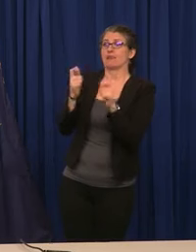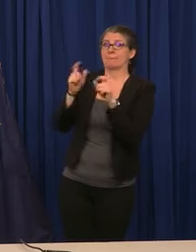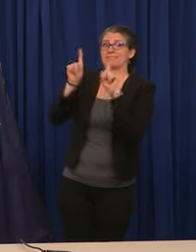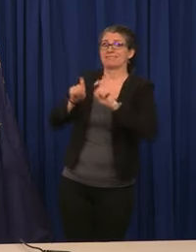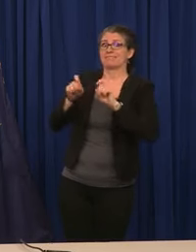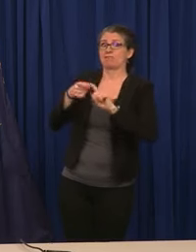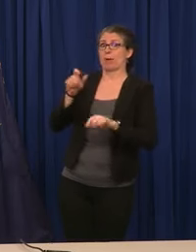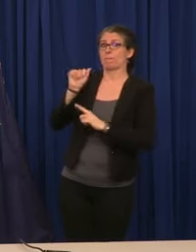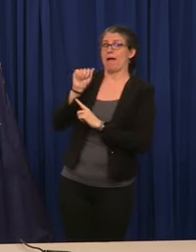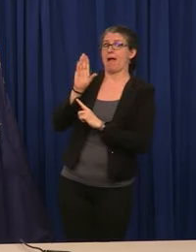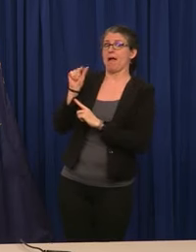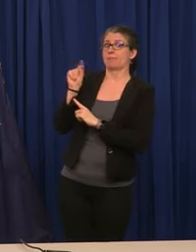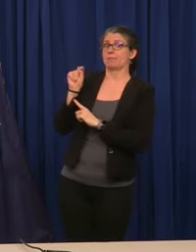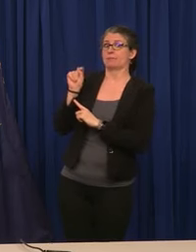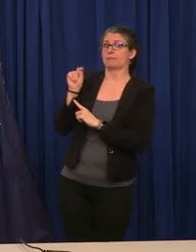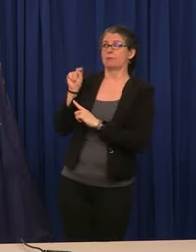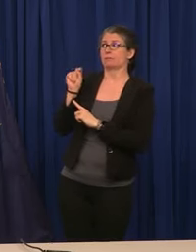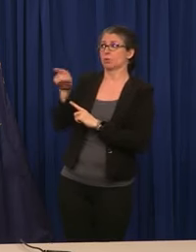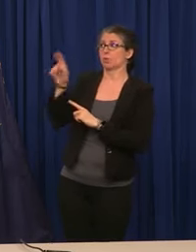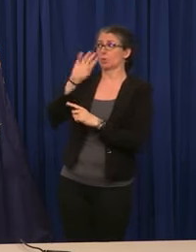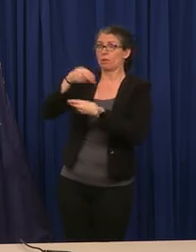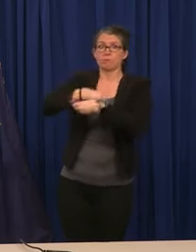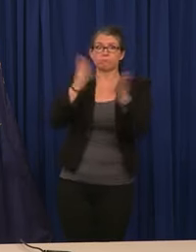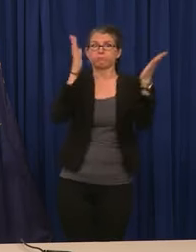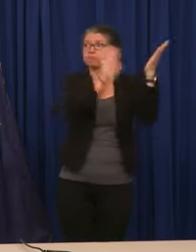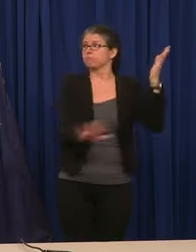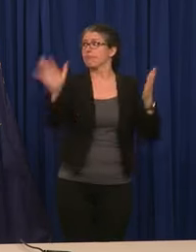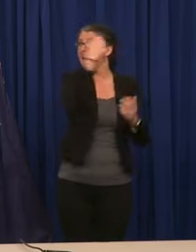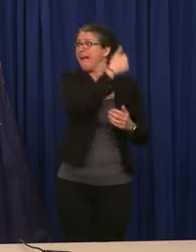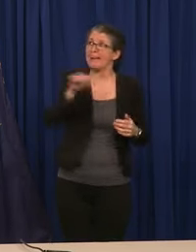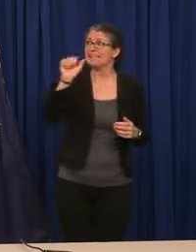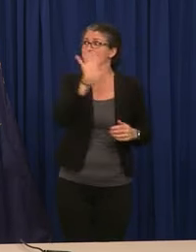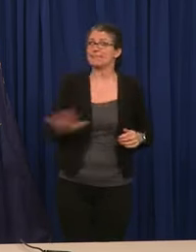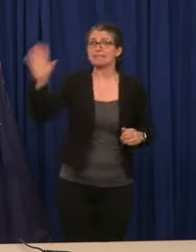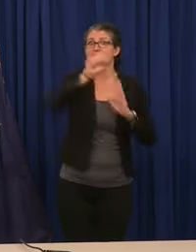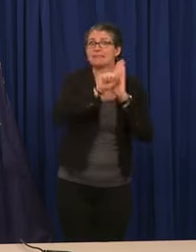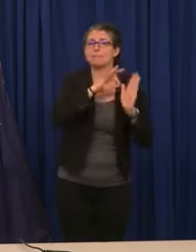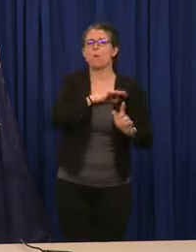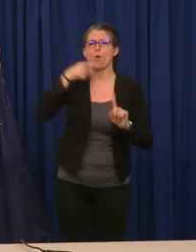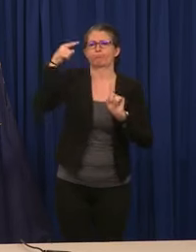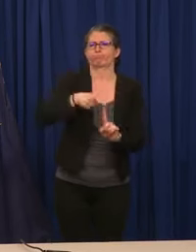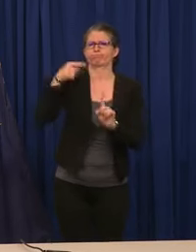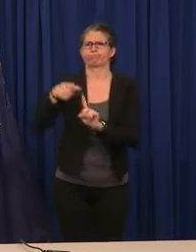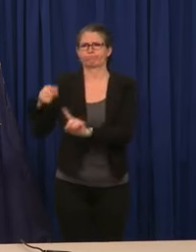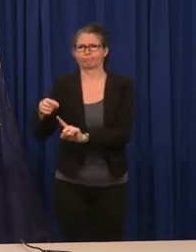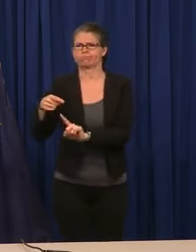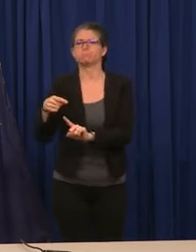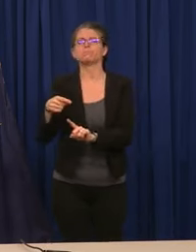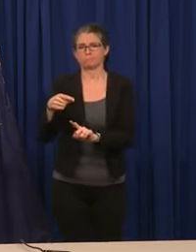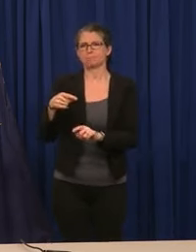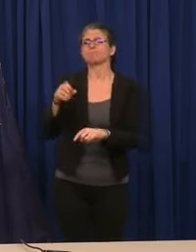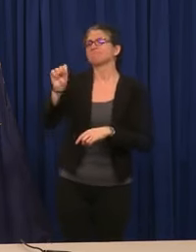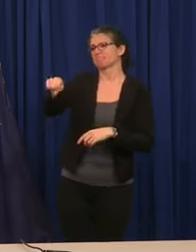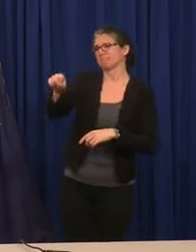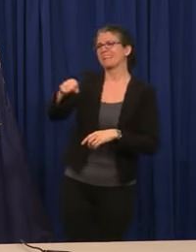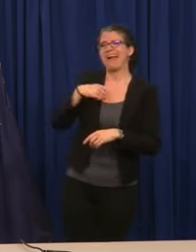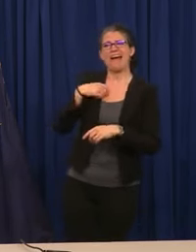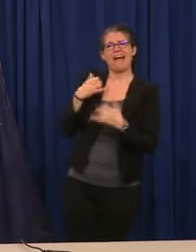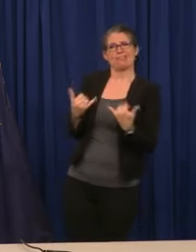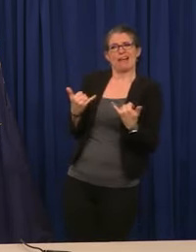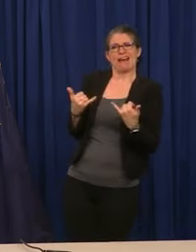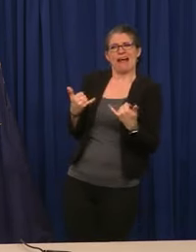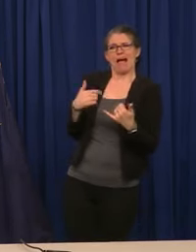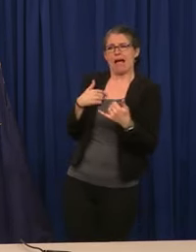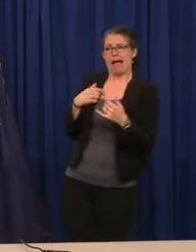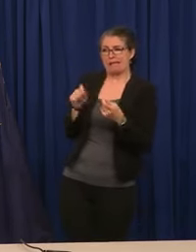the Abbott test. In general, Caitlin, there'll be more details forthcoming. They will not be administered by CDC